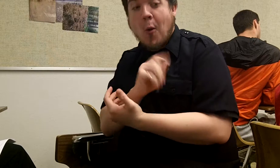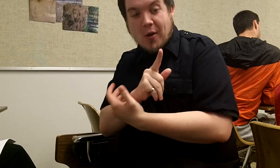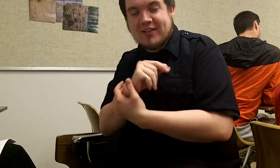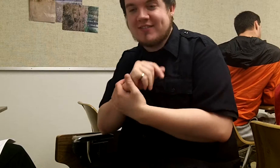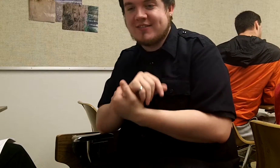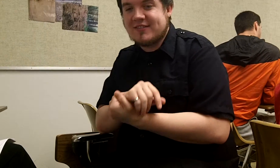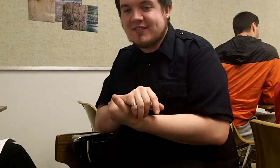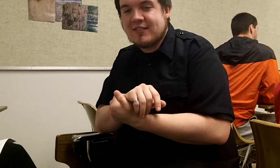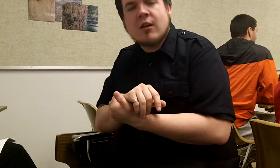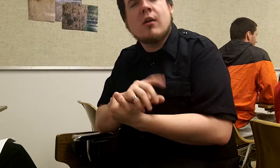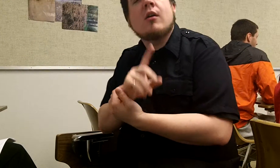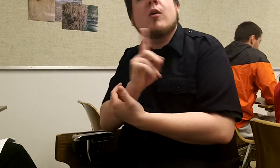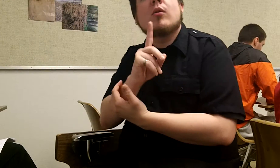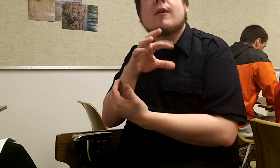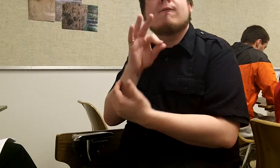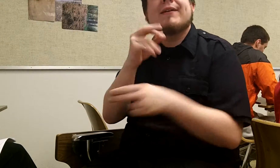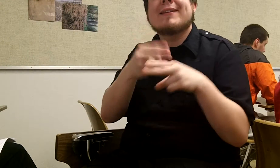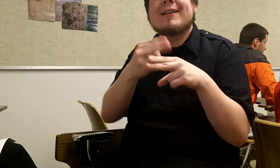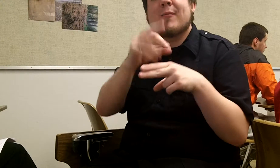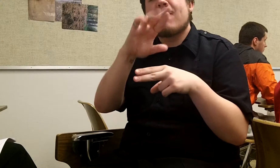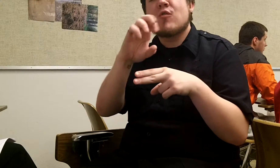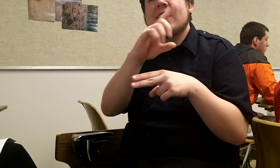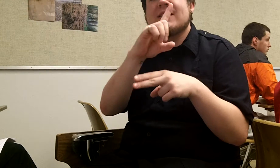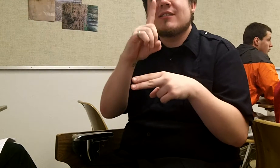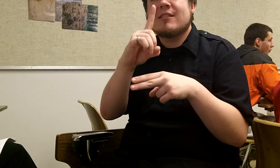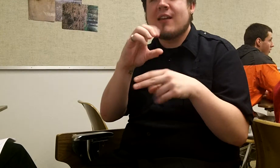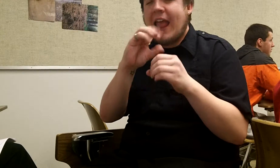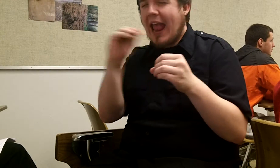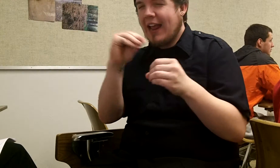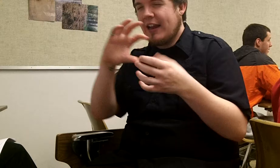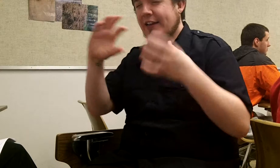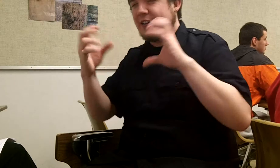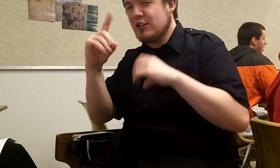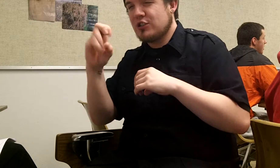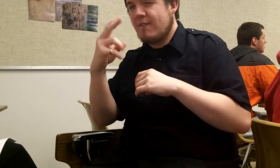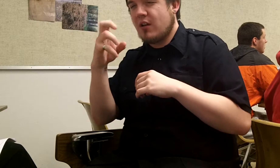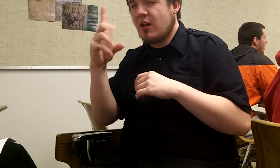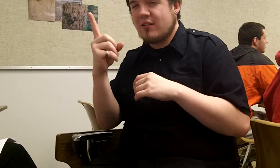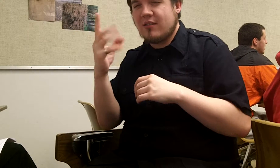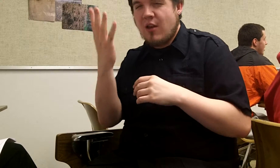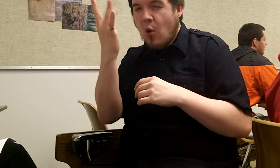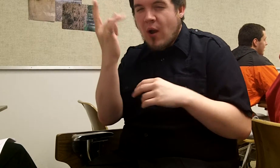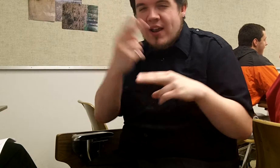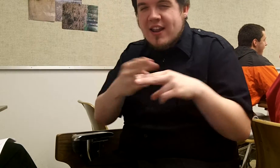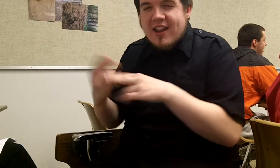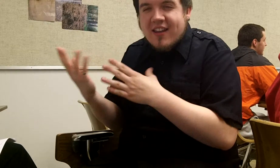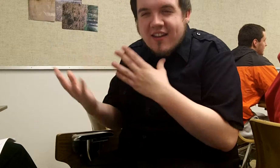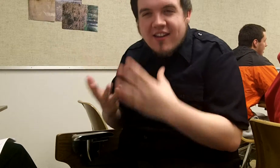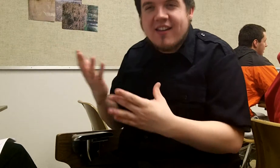Where did it come up with the name frizzled and disheveled? I mean, is there a naming Yeah. standard in biology So, somewhere? There's a naming standard in each